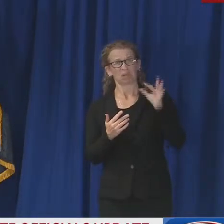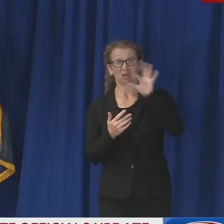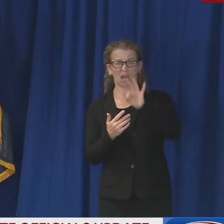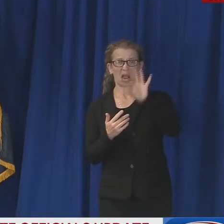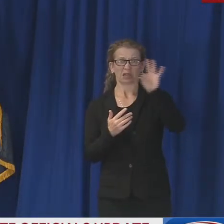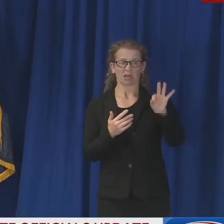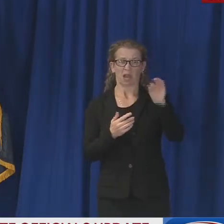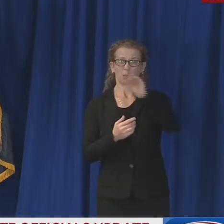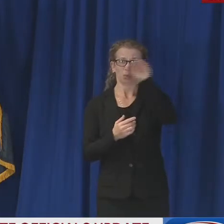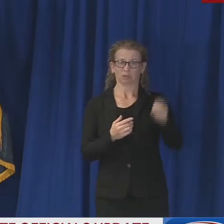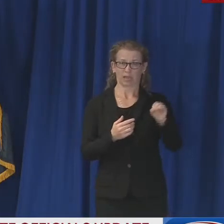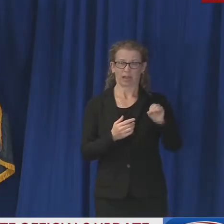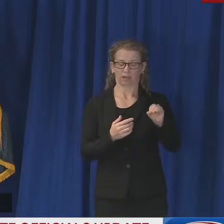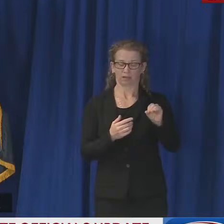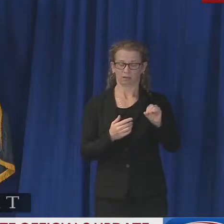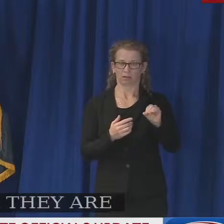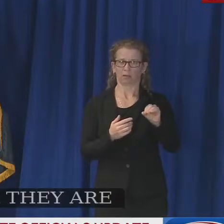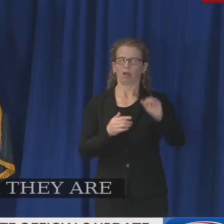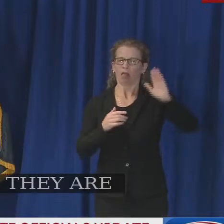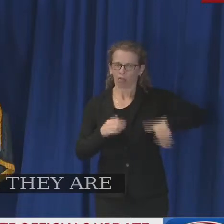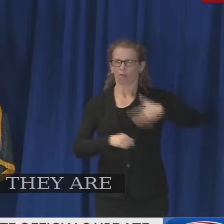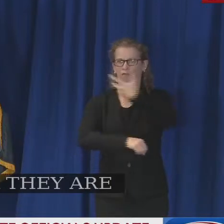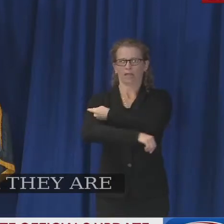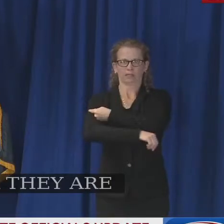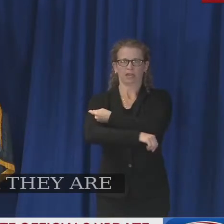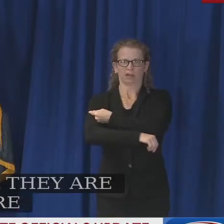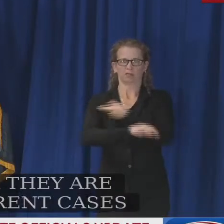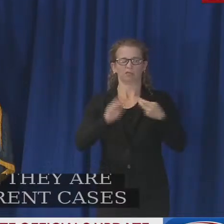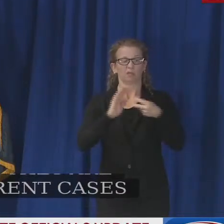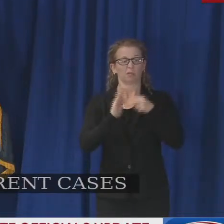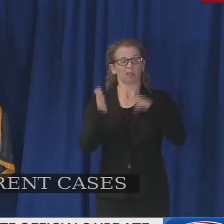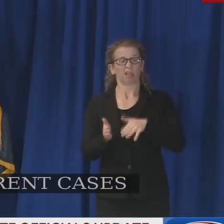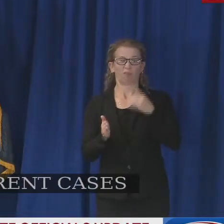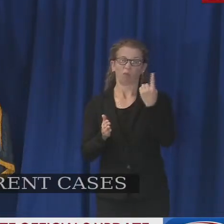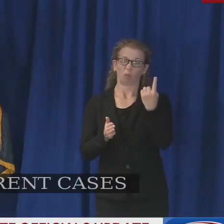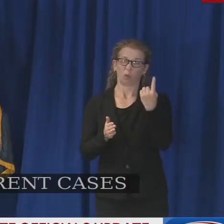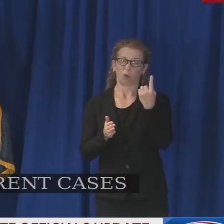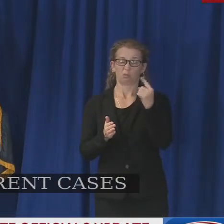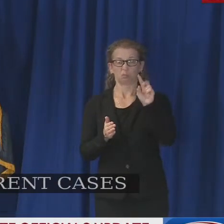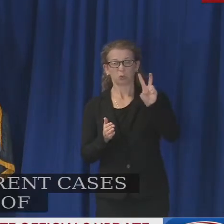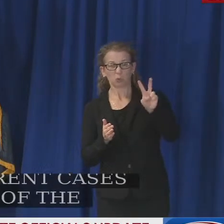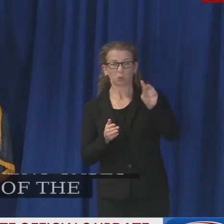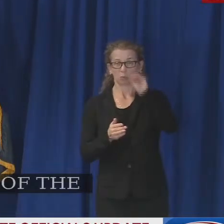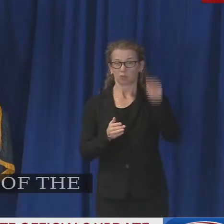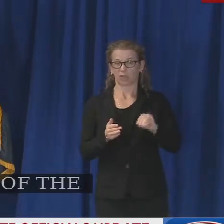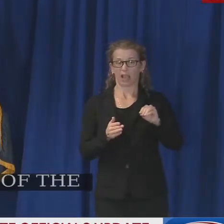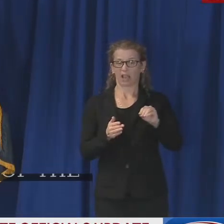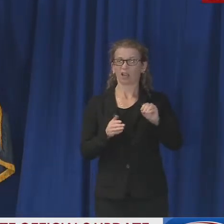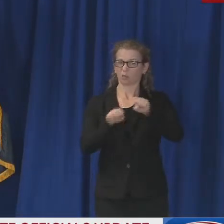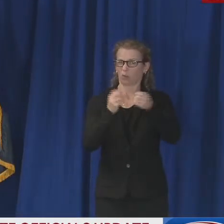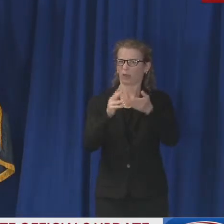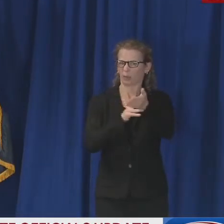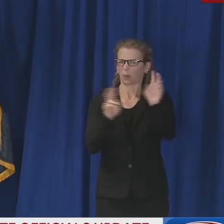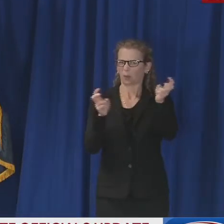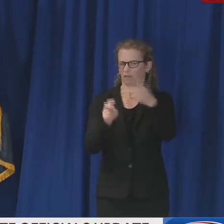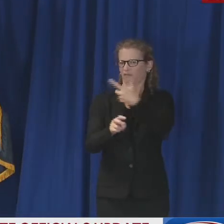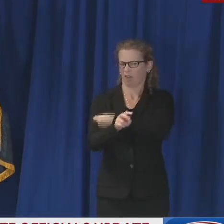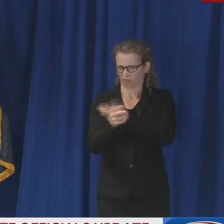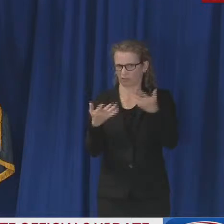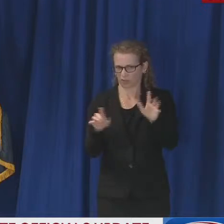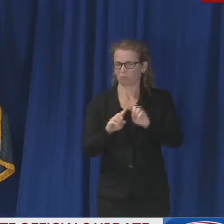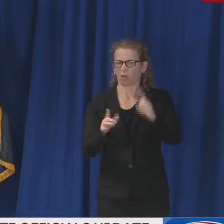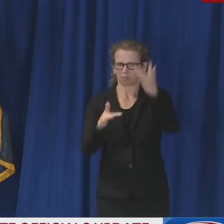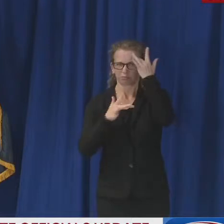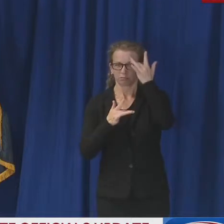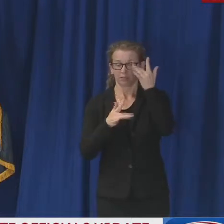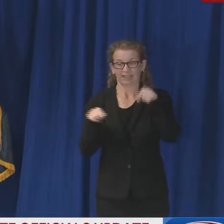99% are of the unvaccinated. So maybe you have a 1 or 2% breakthrough case, if that. I think the numbers here traditionally have been even much lower